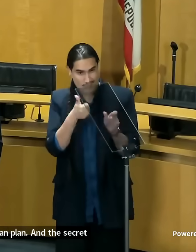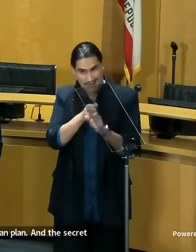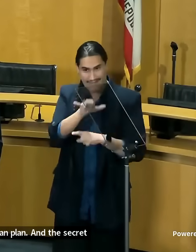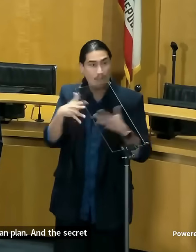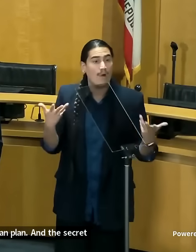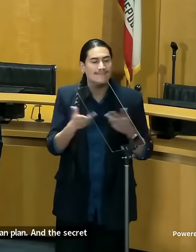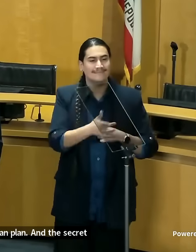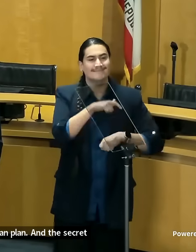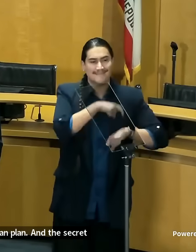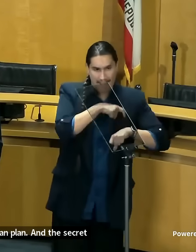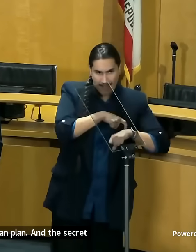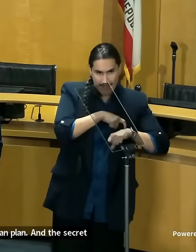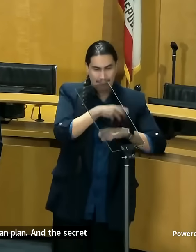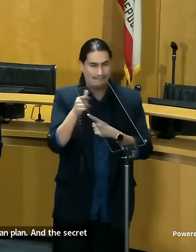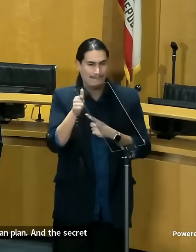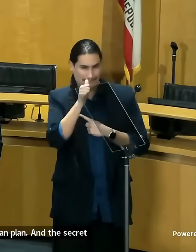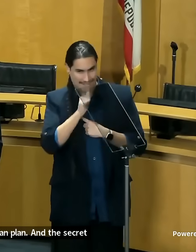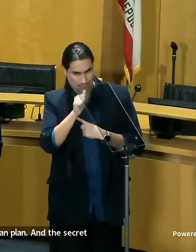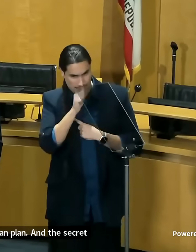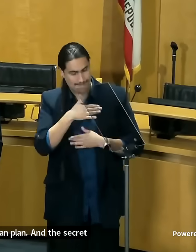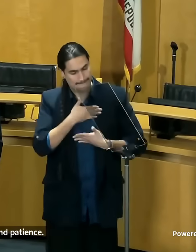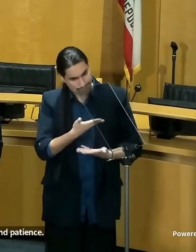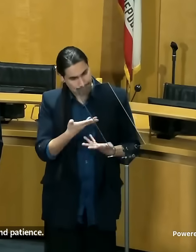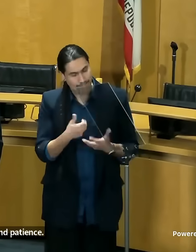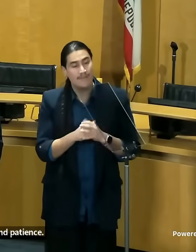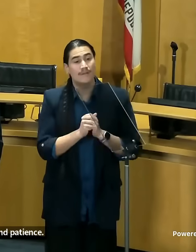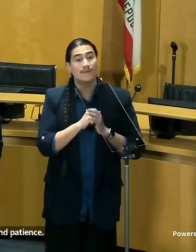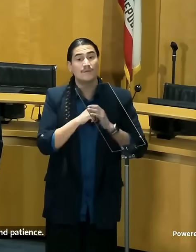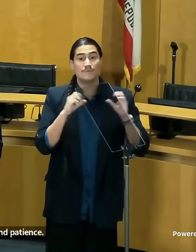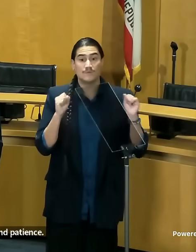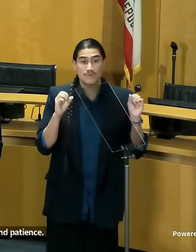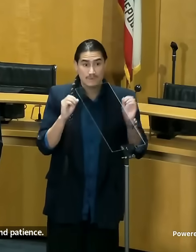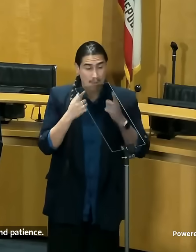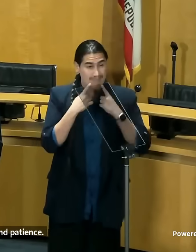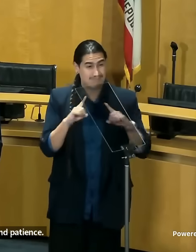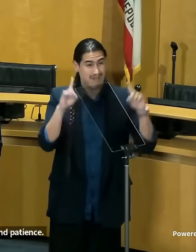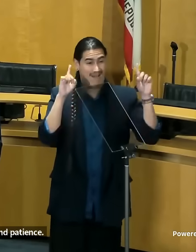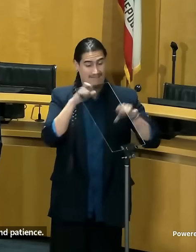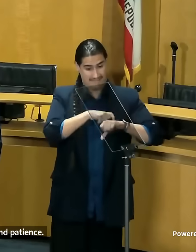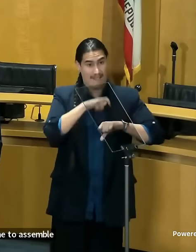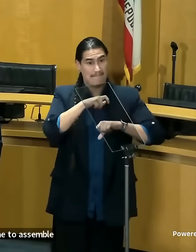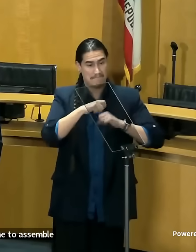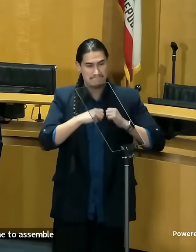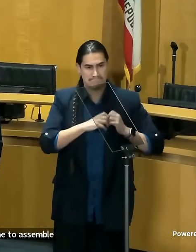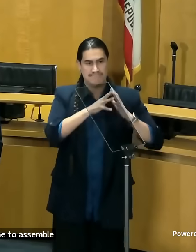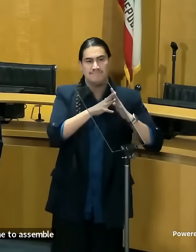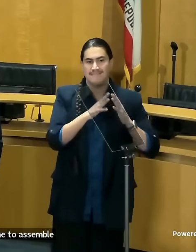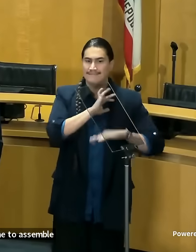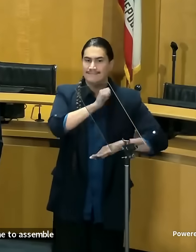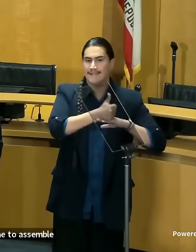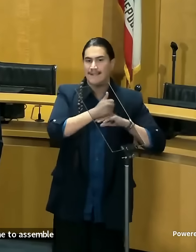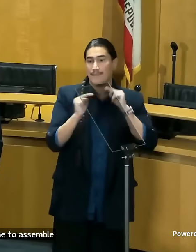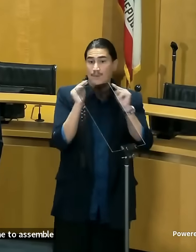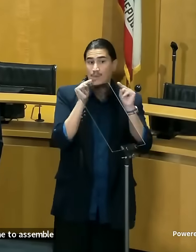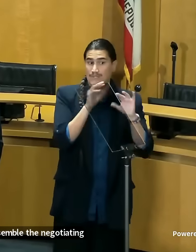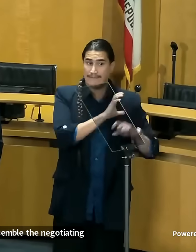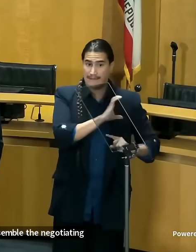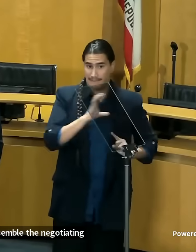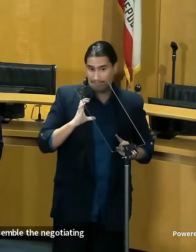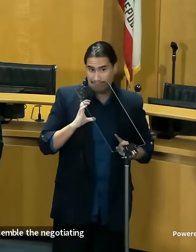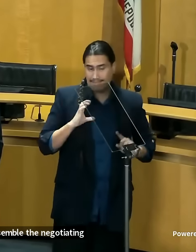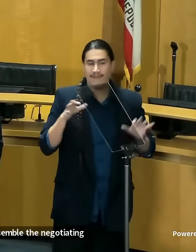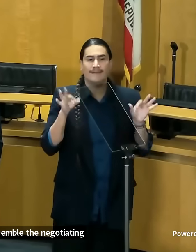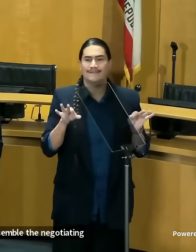time and patience. So when it was time to assemble the negotiating committee, I put